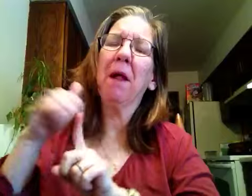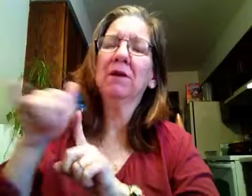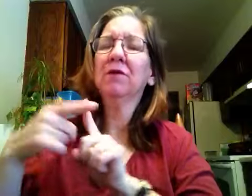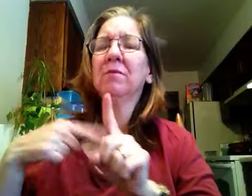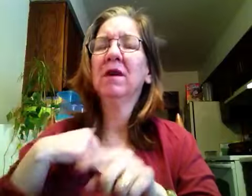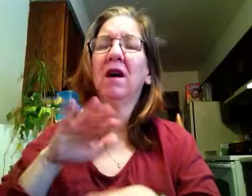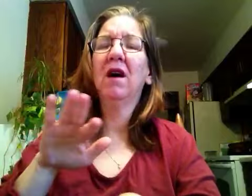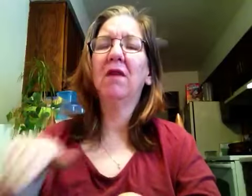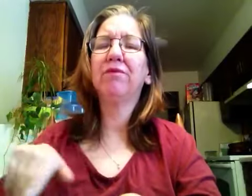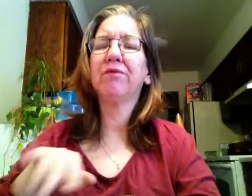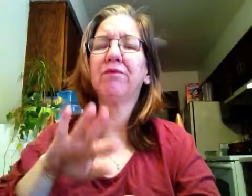Yeah.